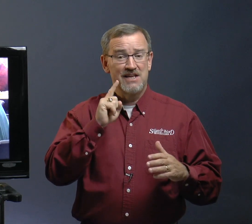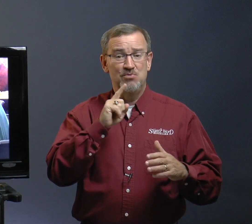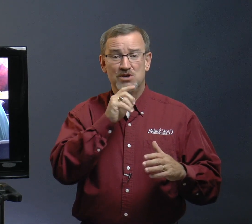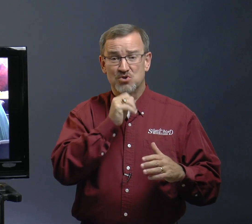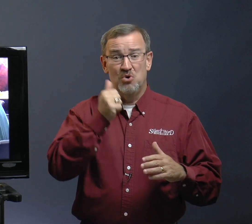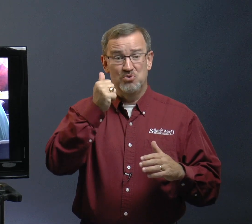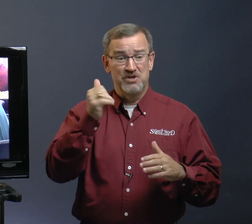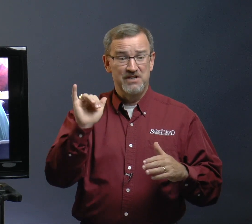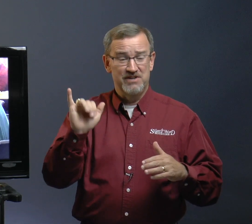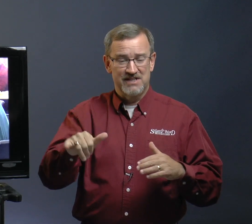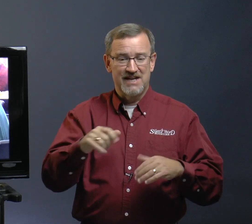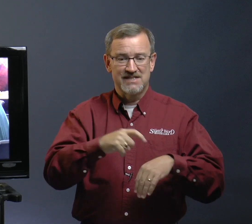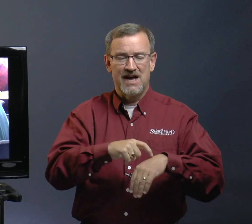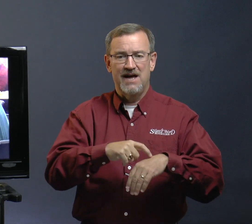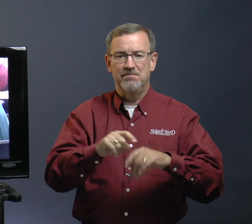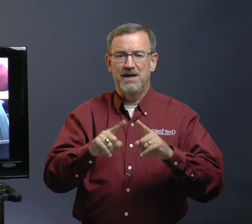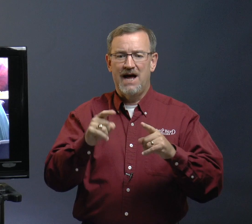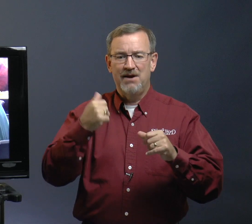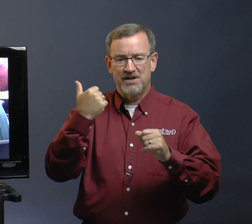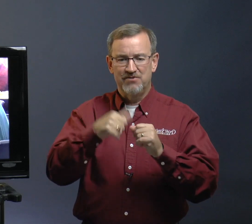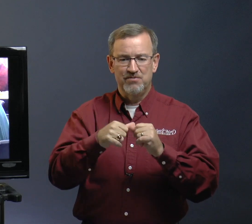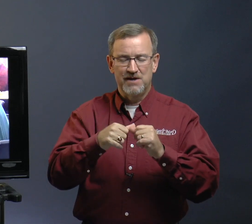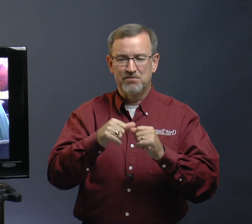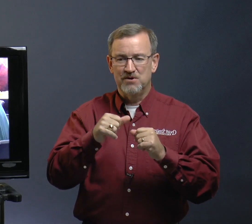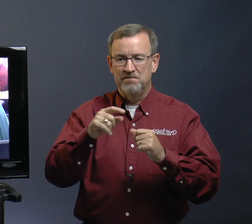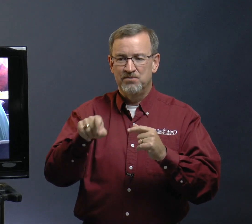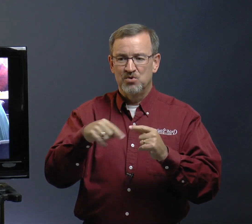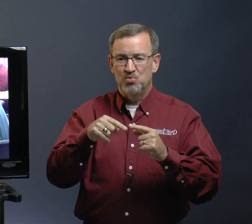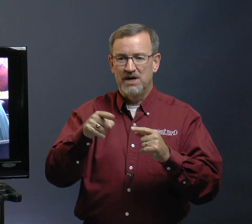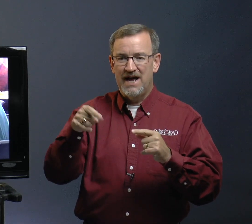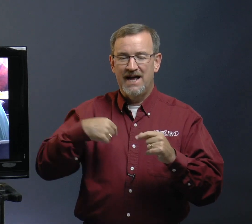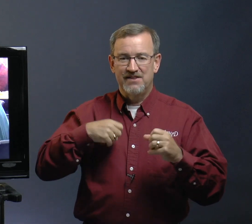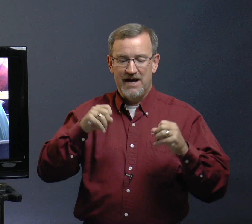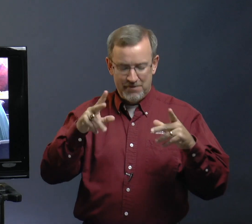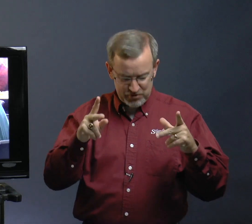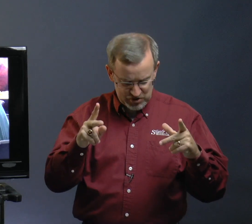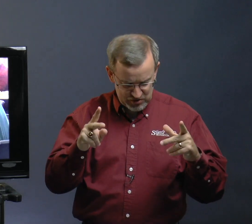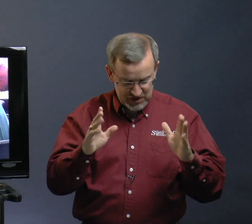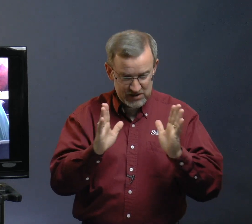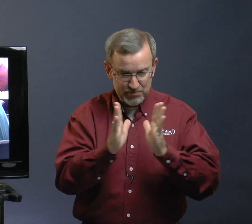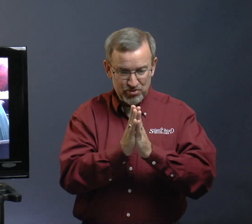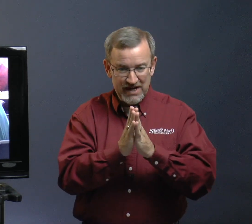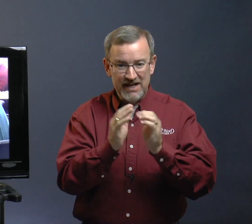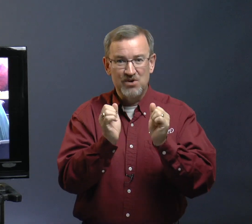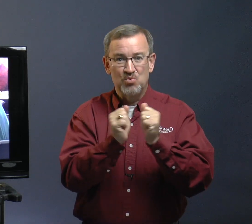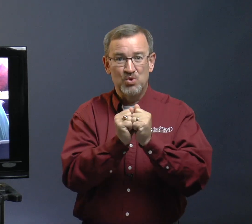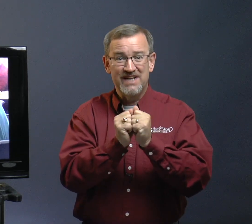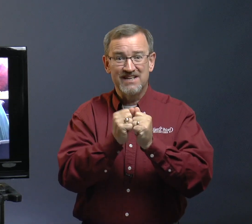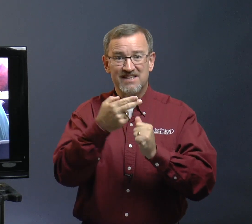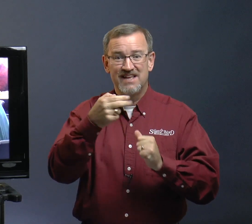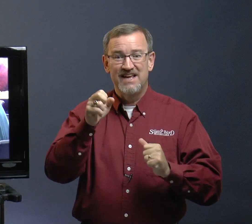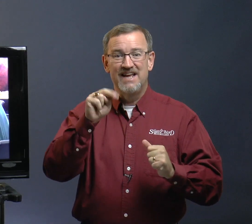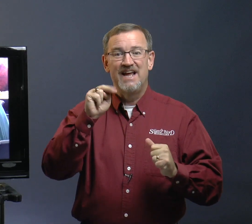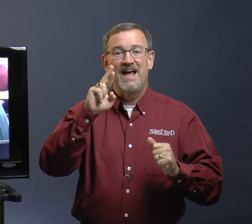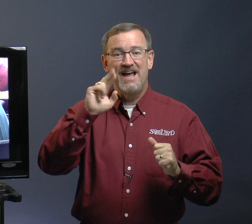he was older even at that time. But I can remember when I had the opportunity to pray with